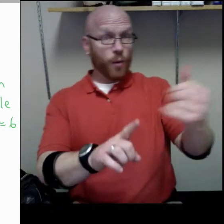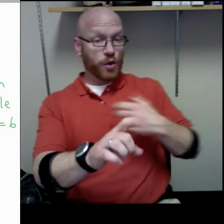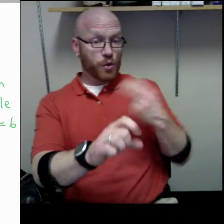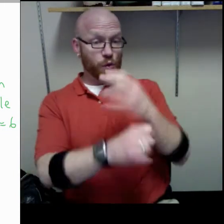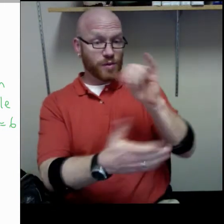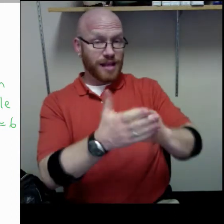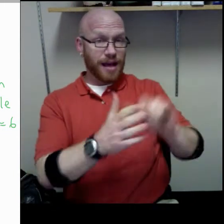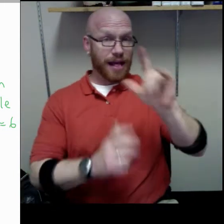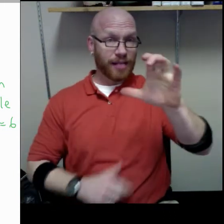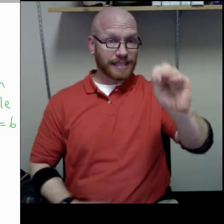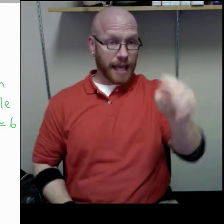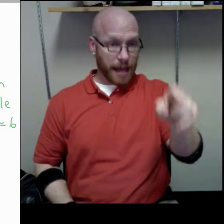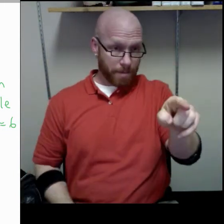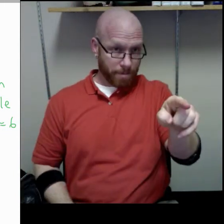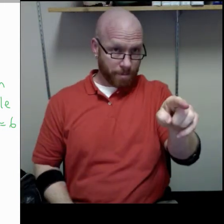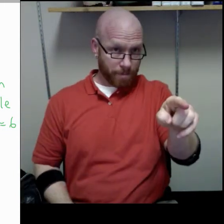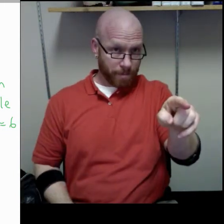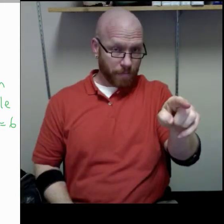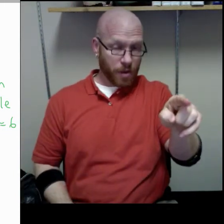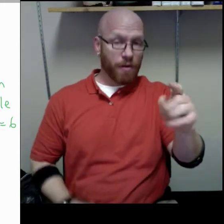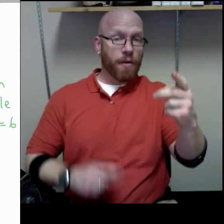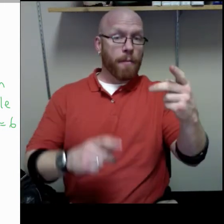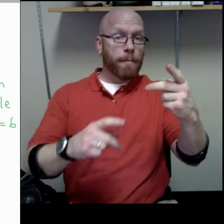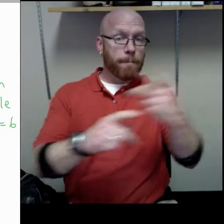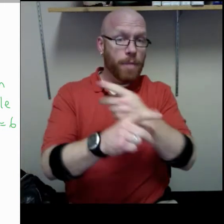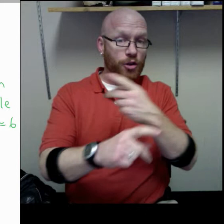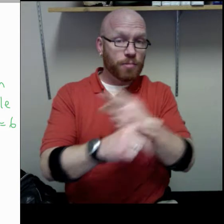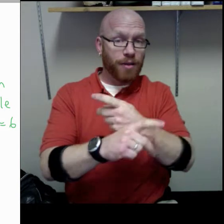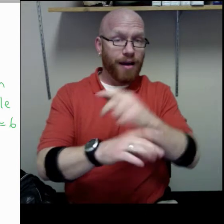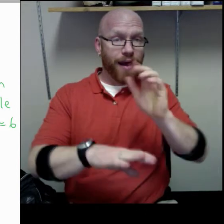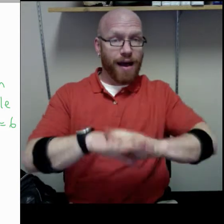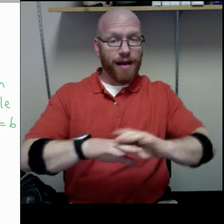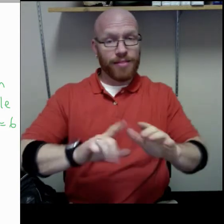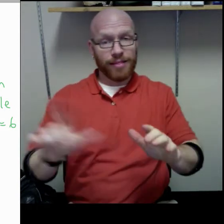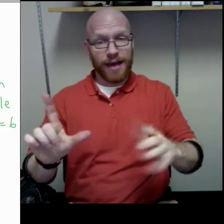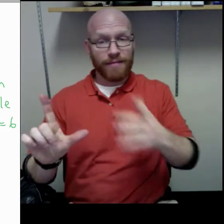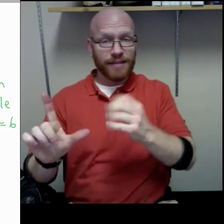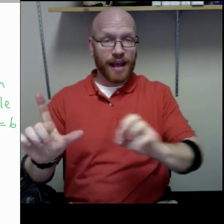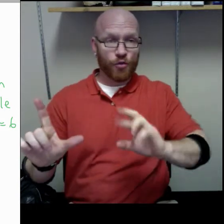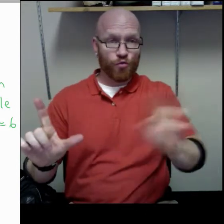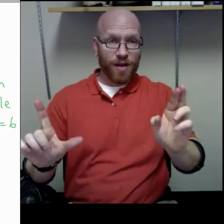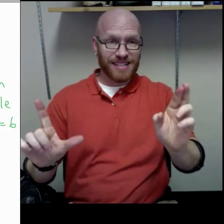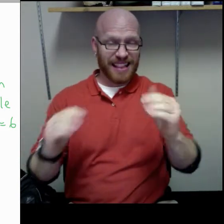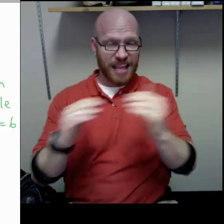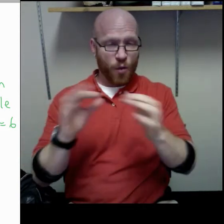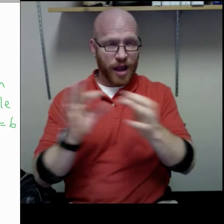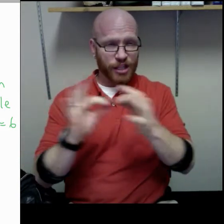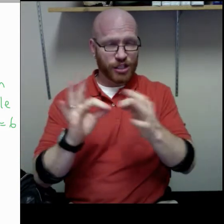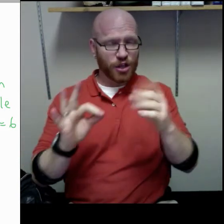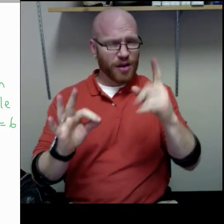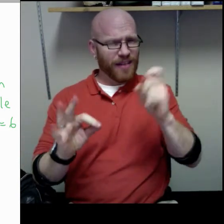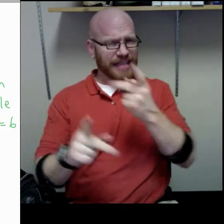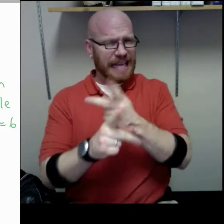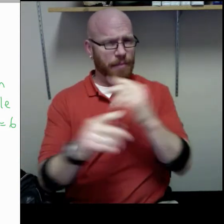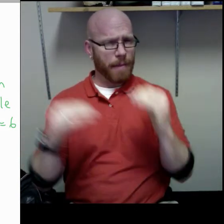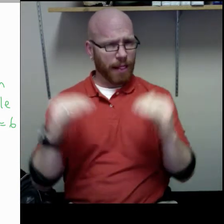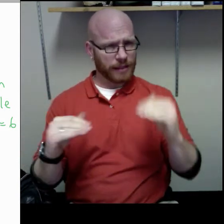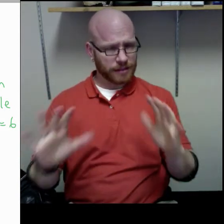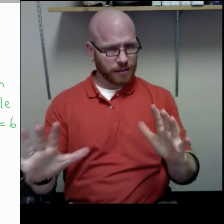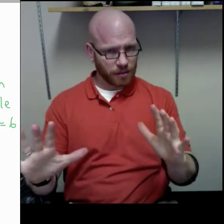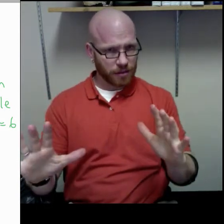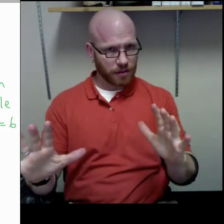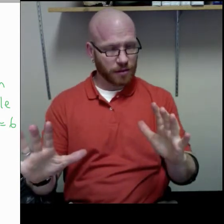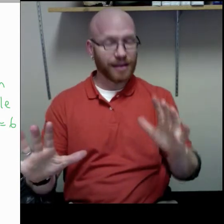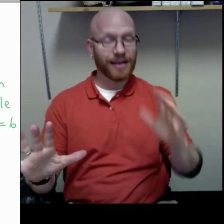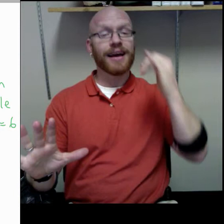Now we use that LCM, multiply on the left and the right side of the equations to keep a